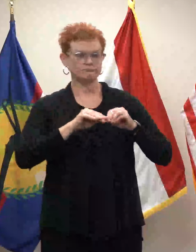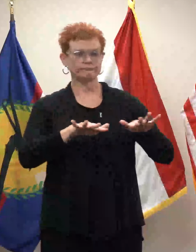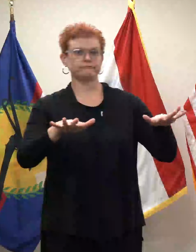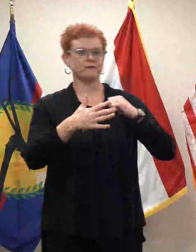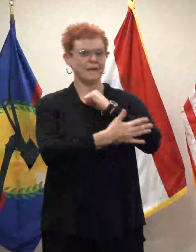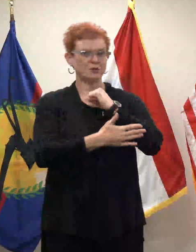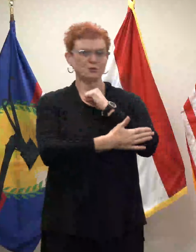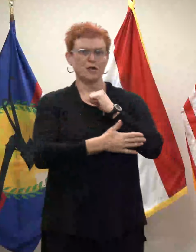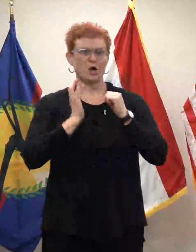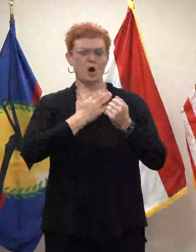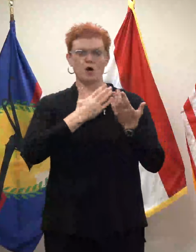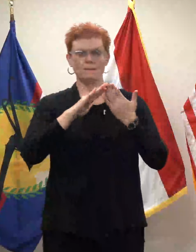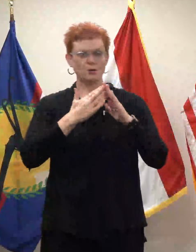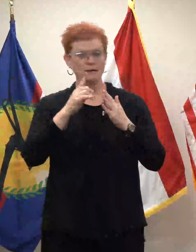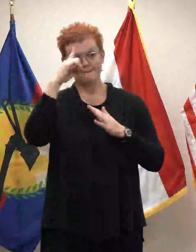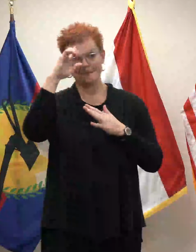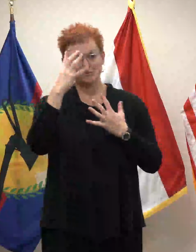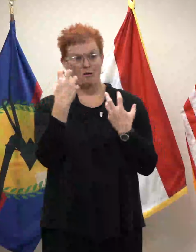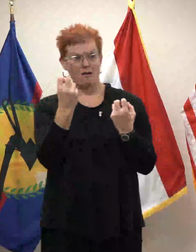community. And the mental health